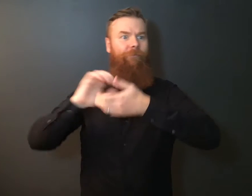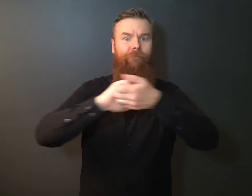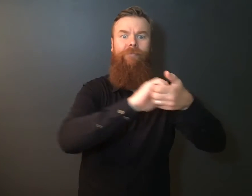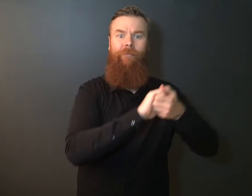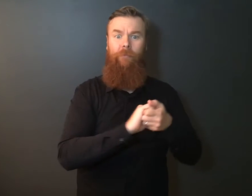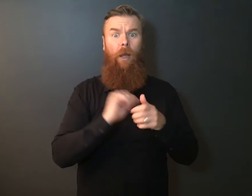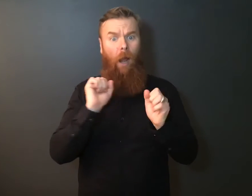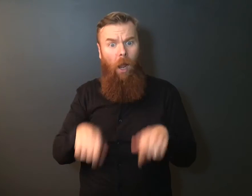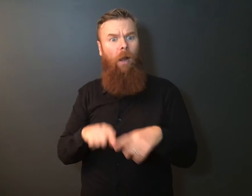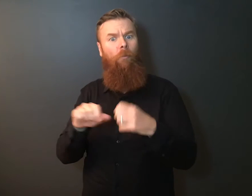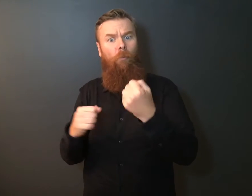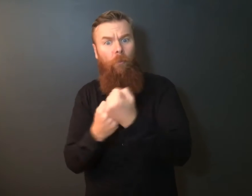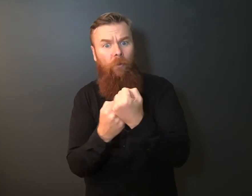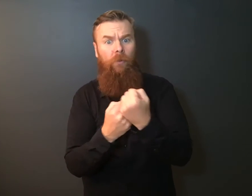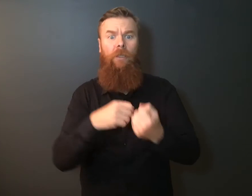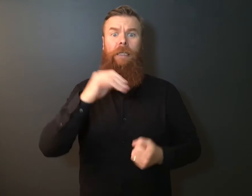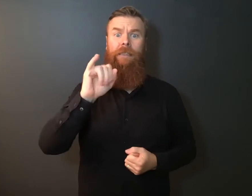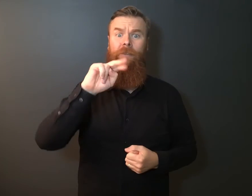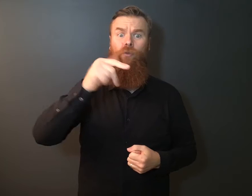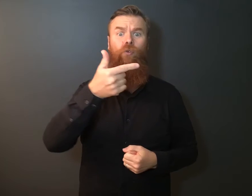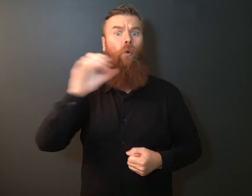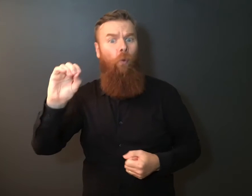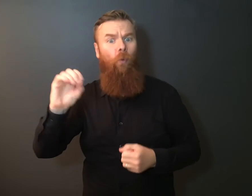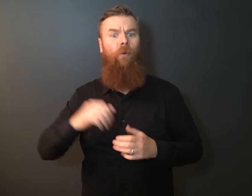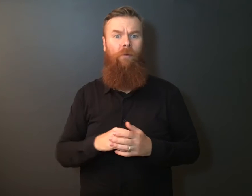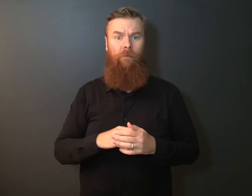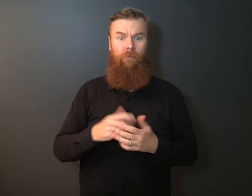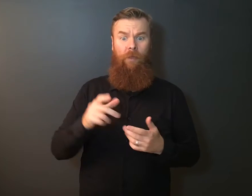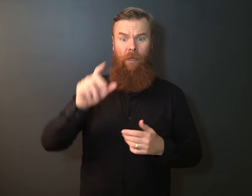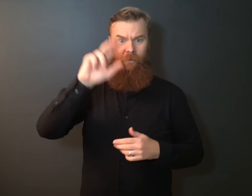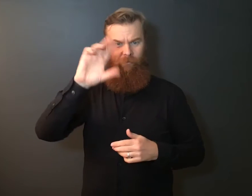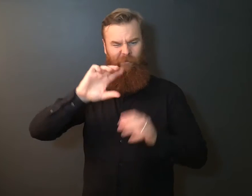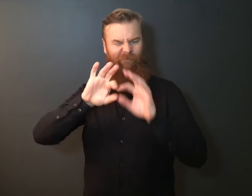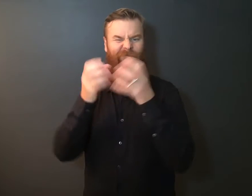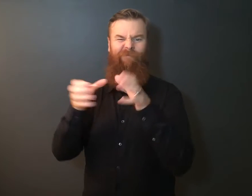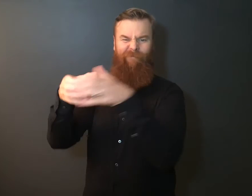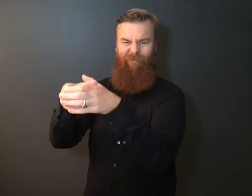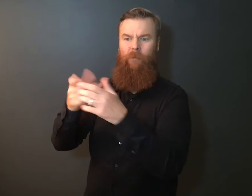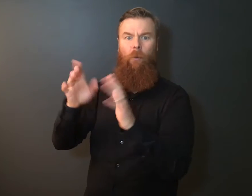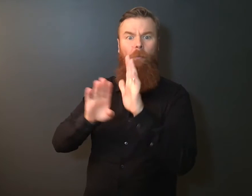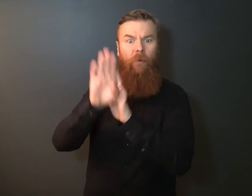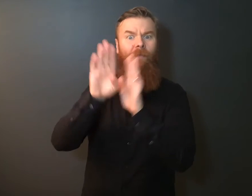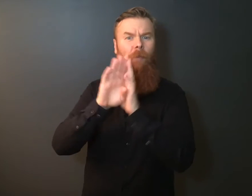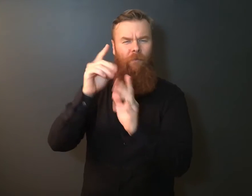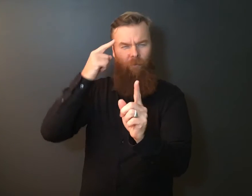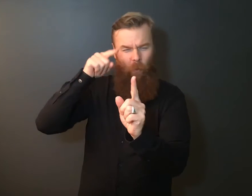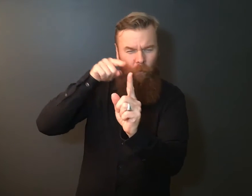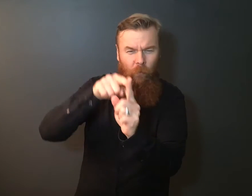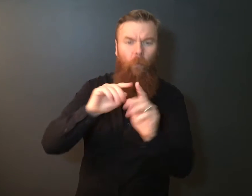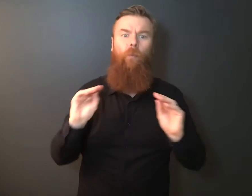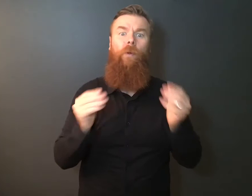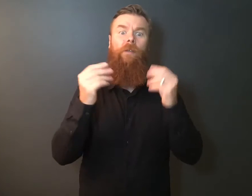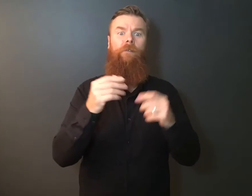and UN agencies to improve the work with youth with disabilities and support capacity building